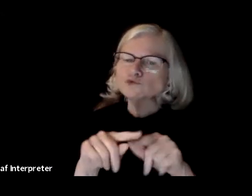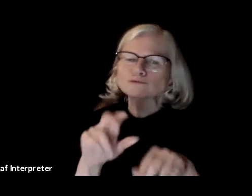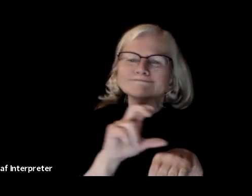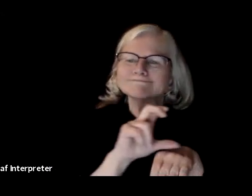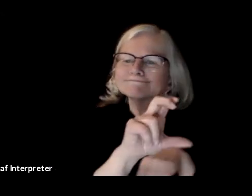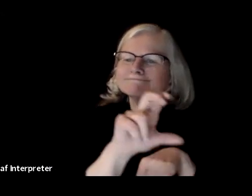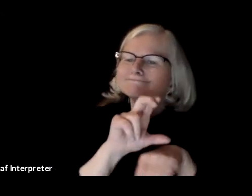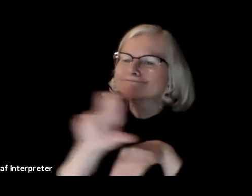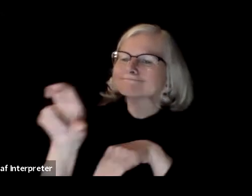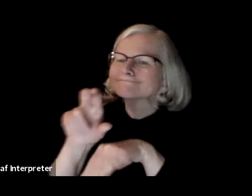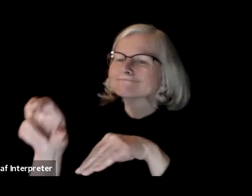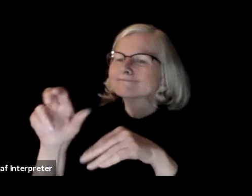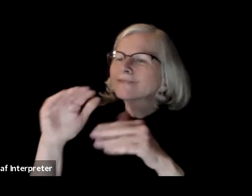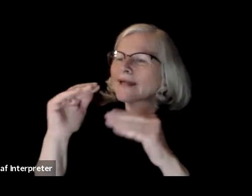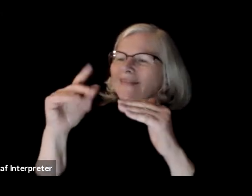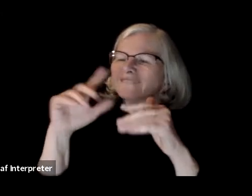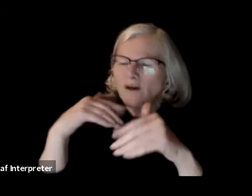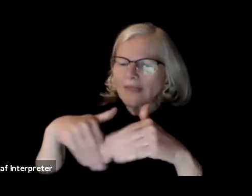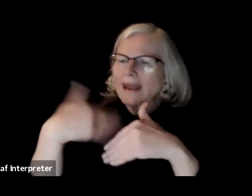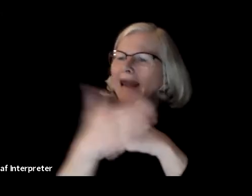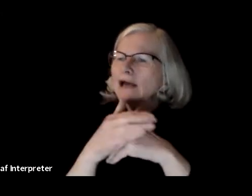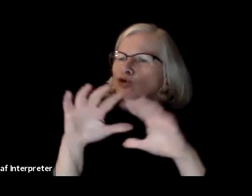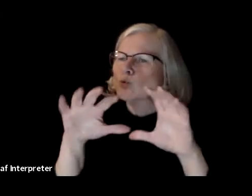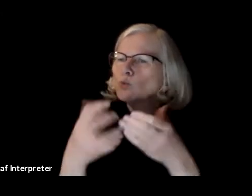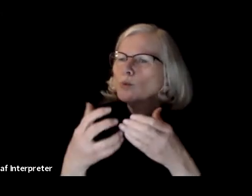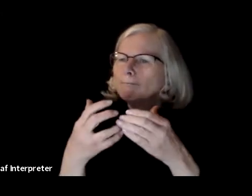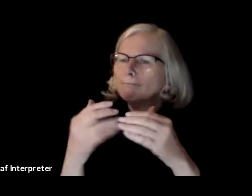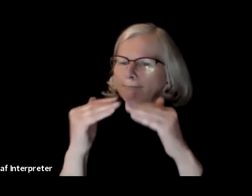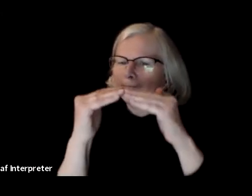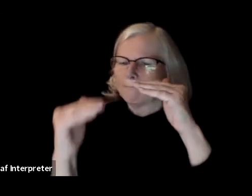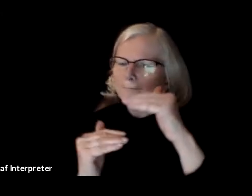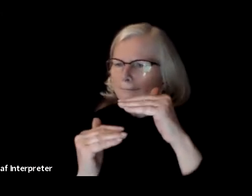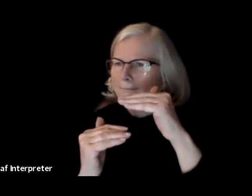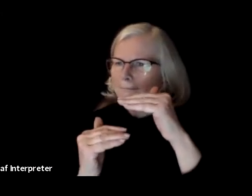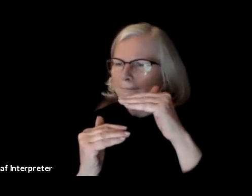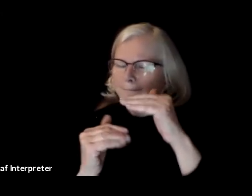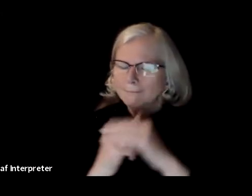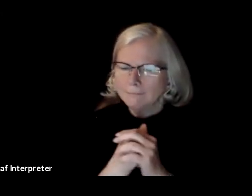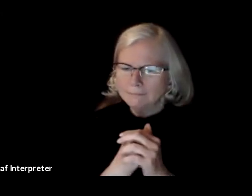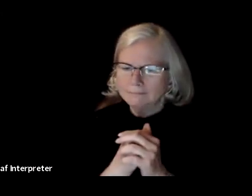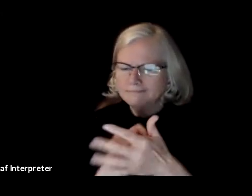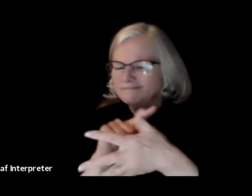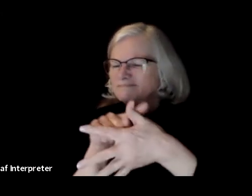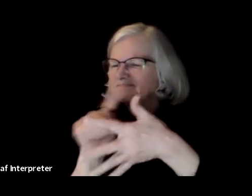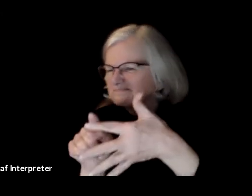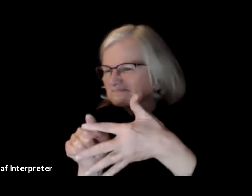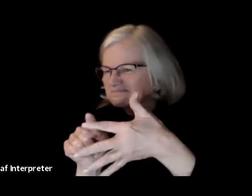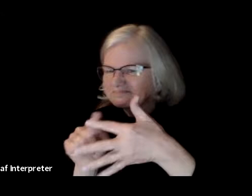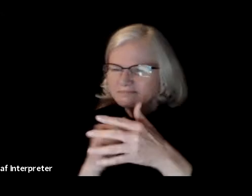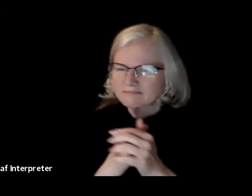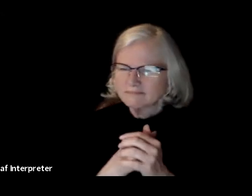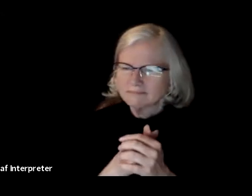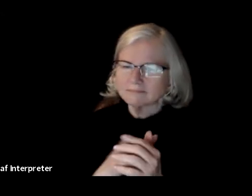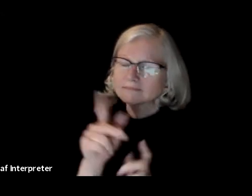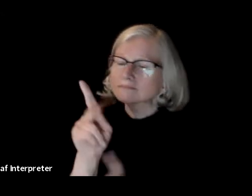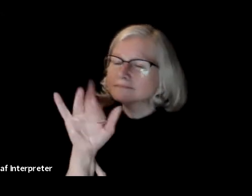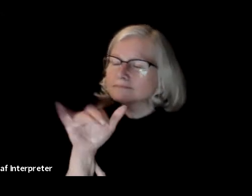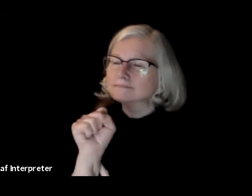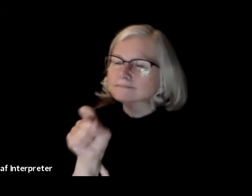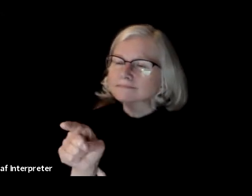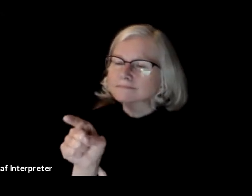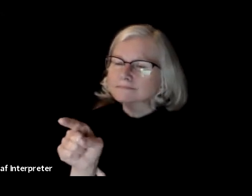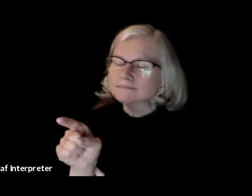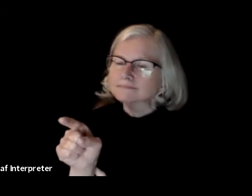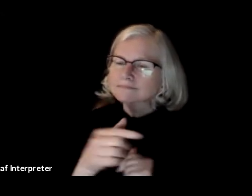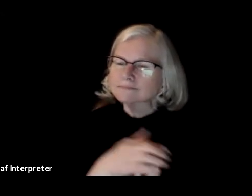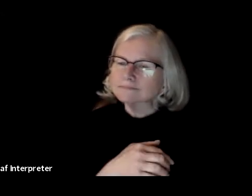impacted? Actually, go ahead, Commissioner. Go ahead, Chris. That's fine. I was just going